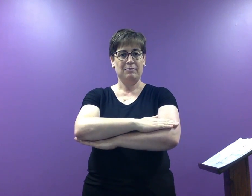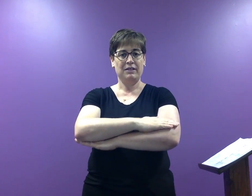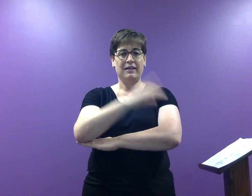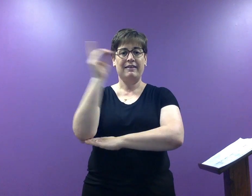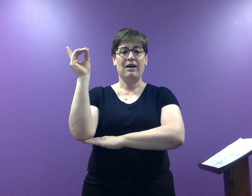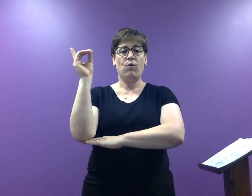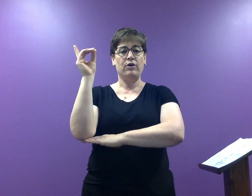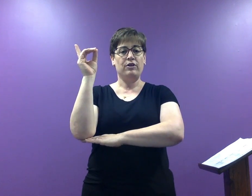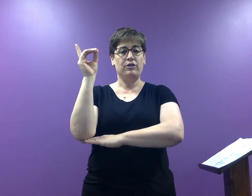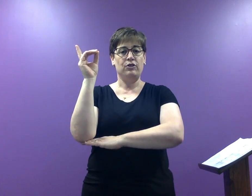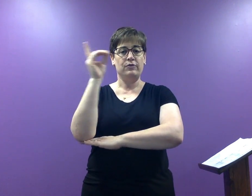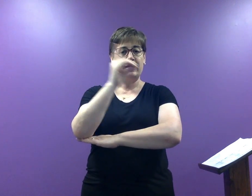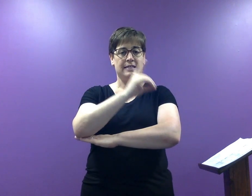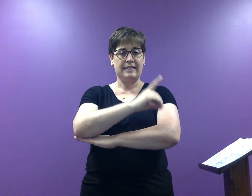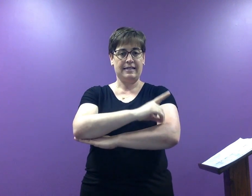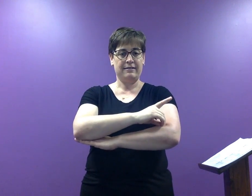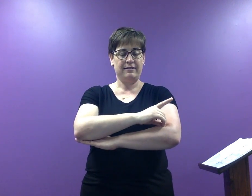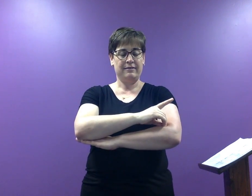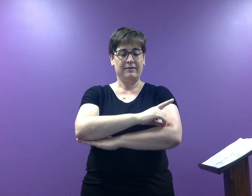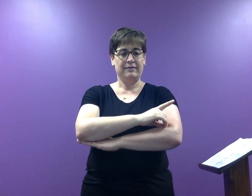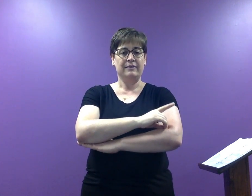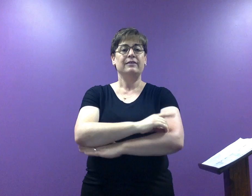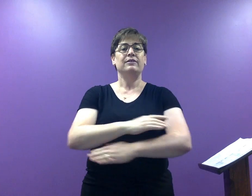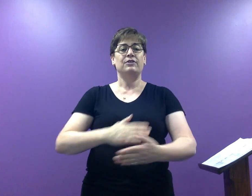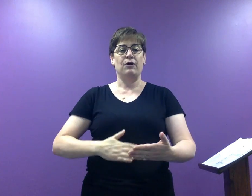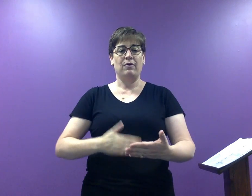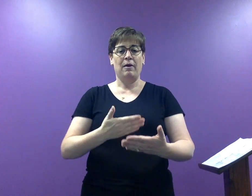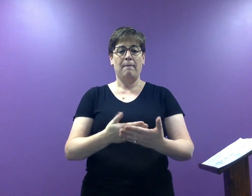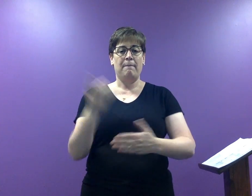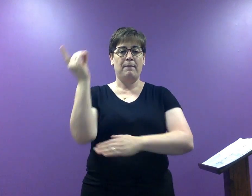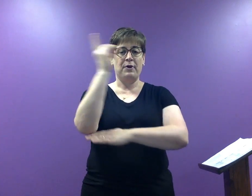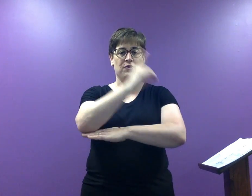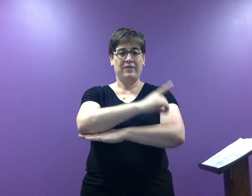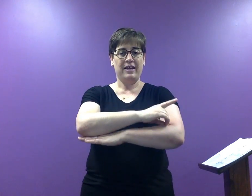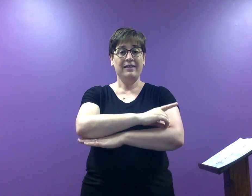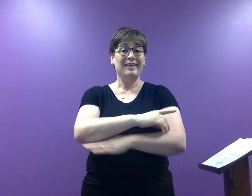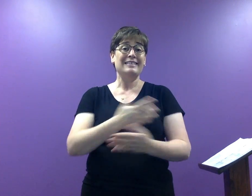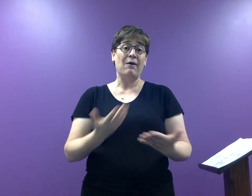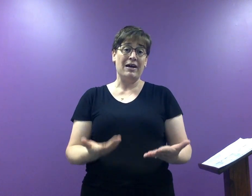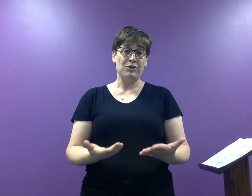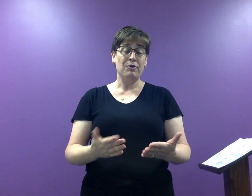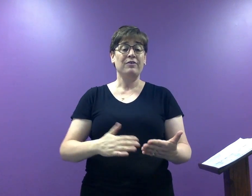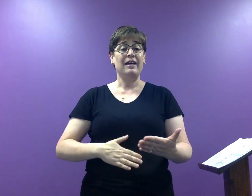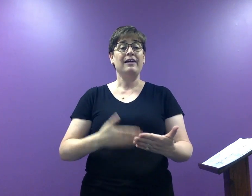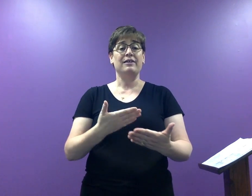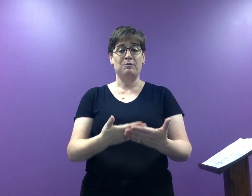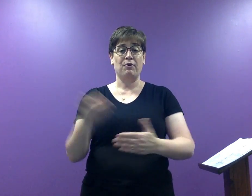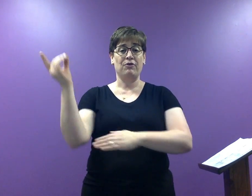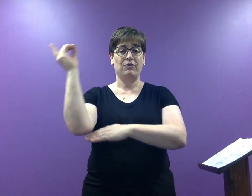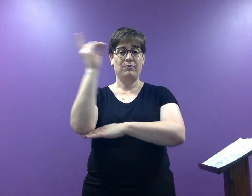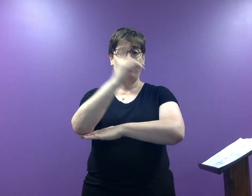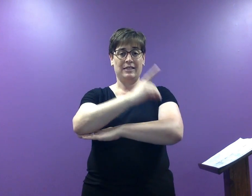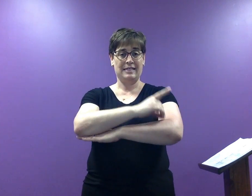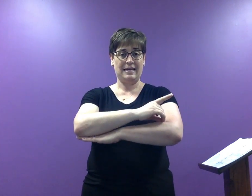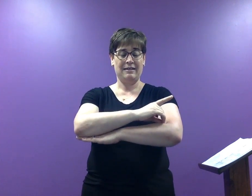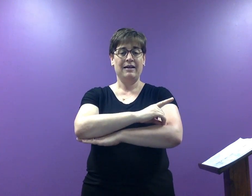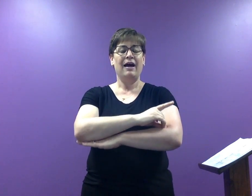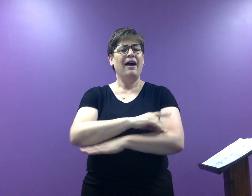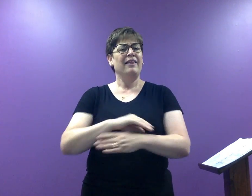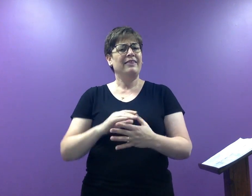like that, or you can use a D. So birthday, that's how I do birthday, is birth with a D. The